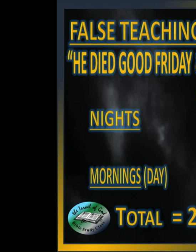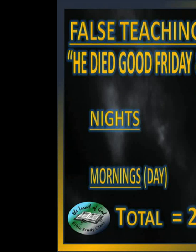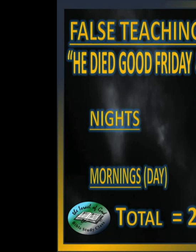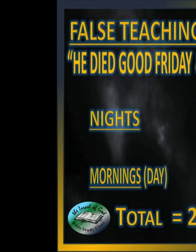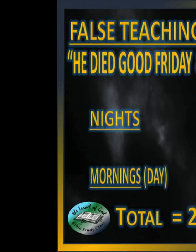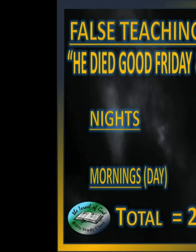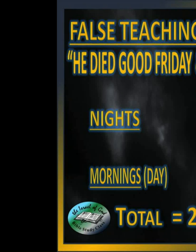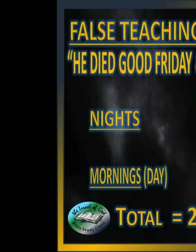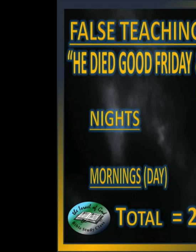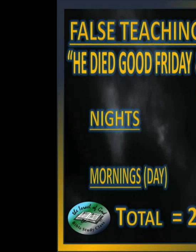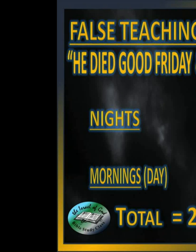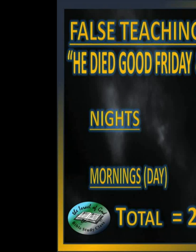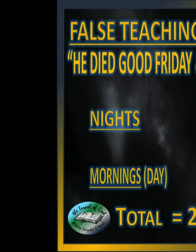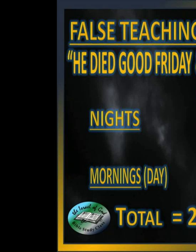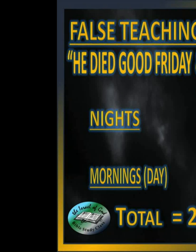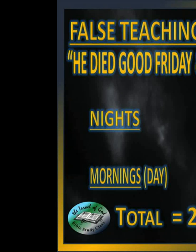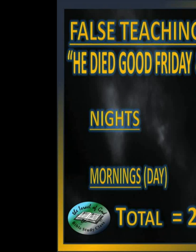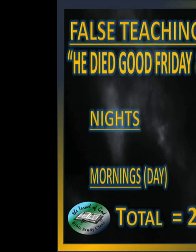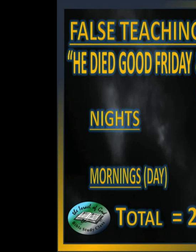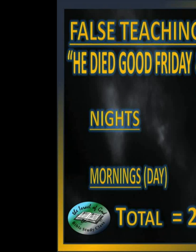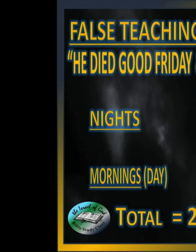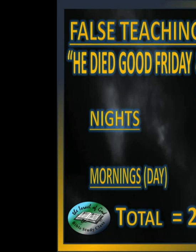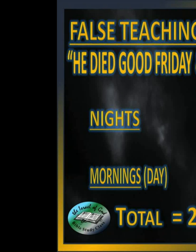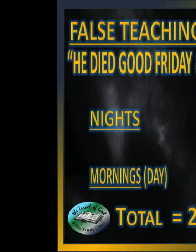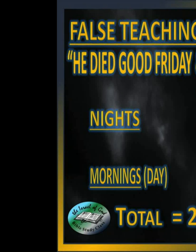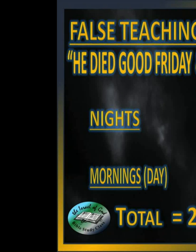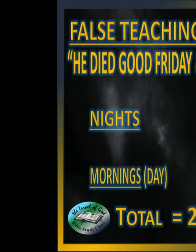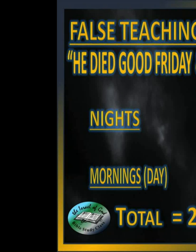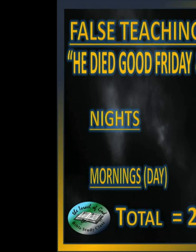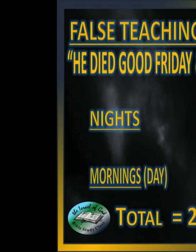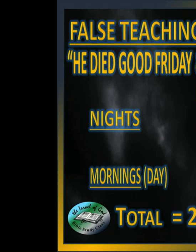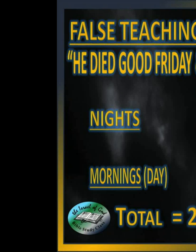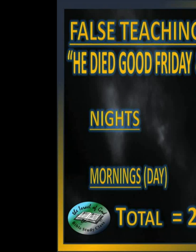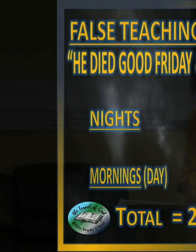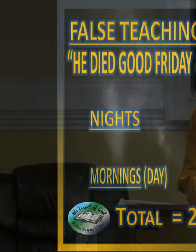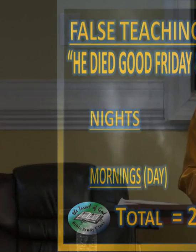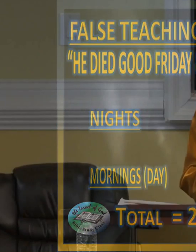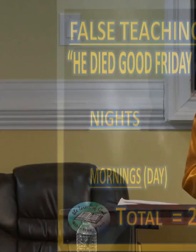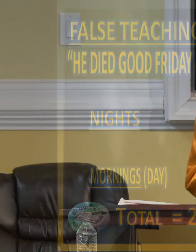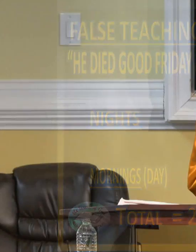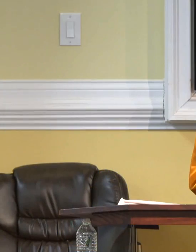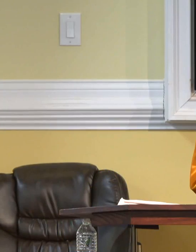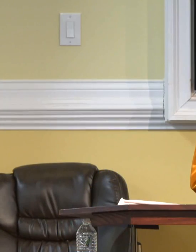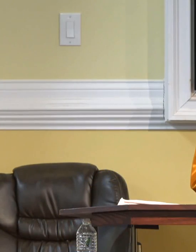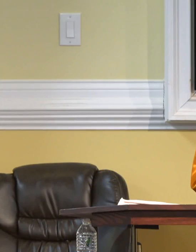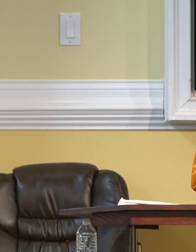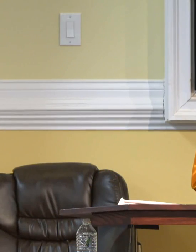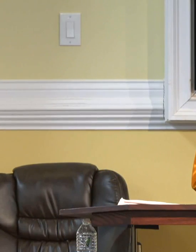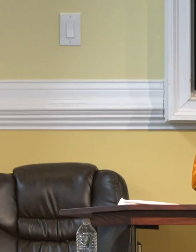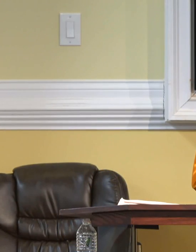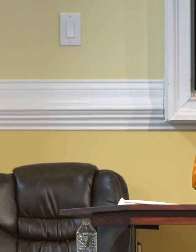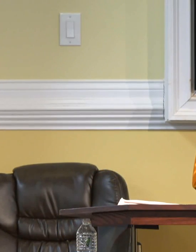and find out. Remember, the Lord says surely he would do nothing but reveal his secrets to his prophets.